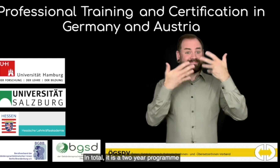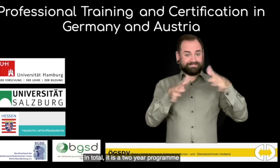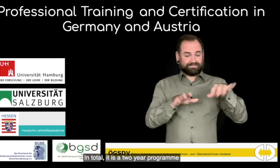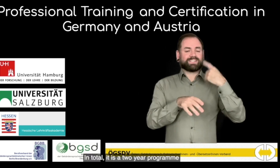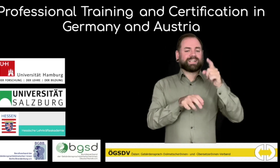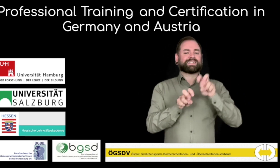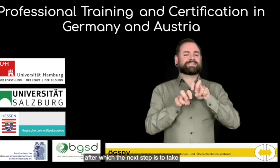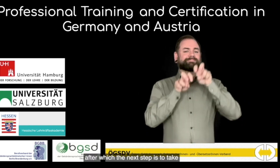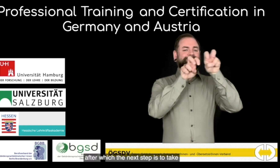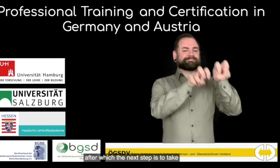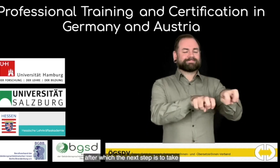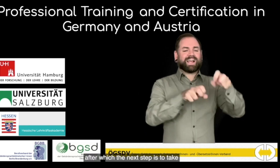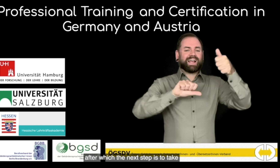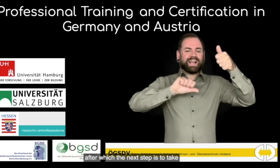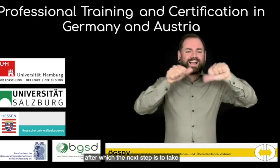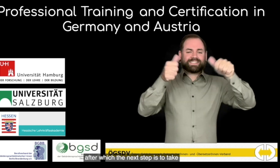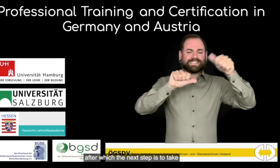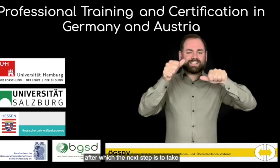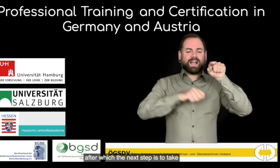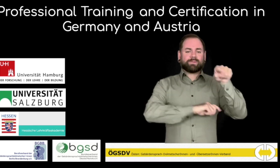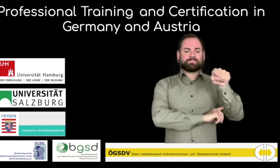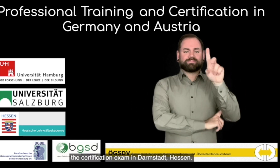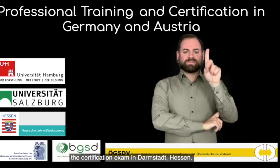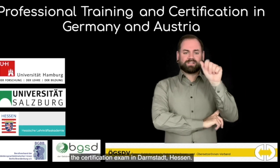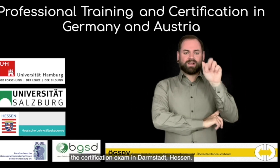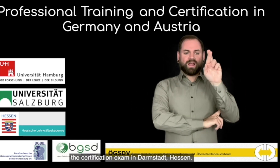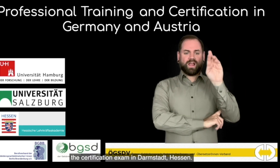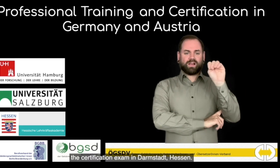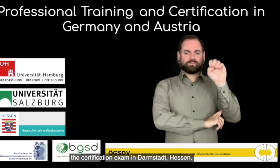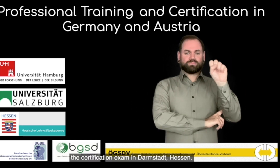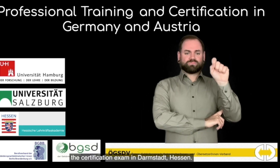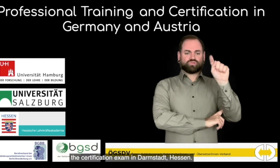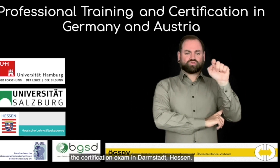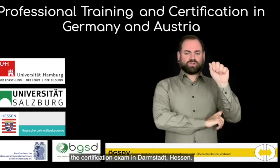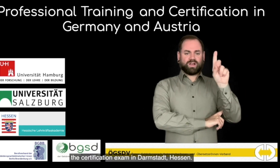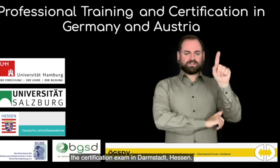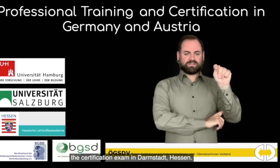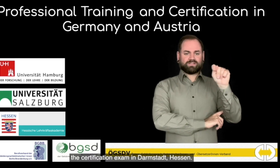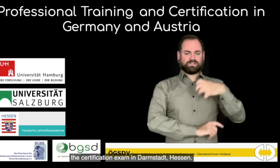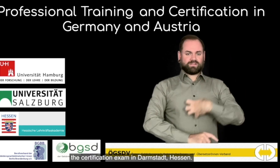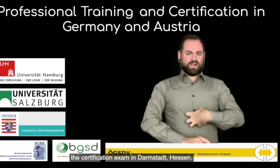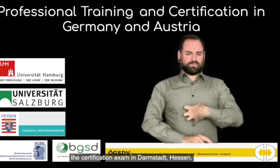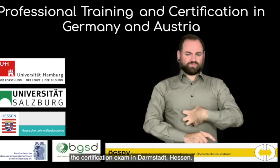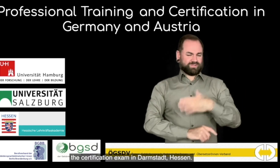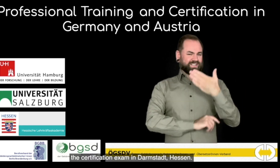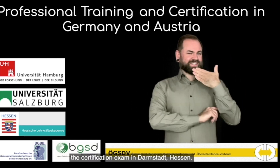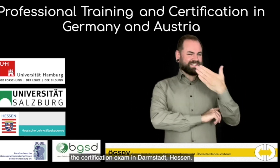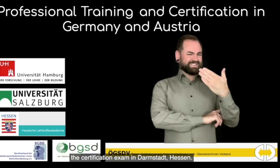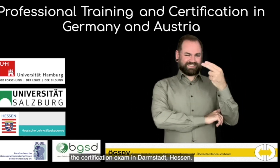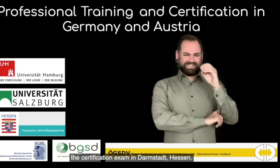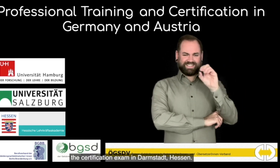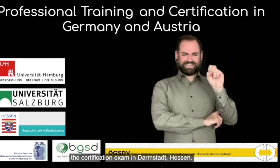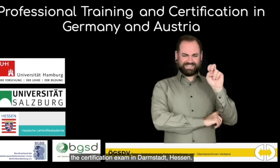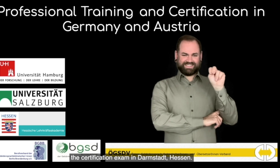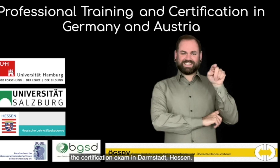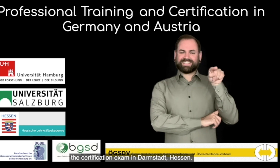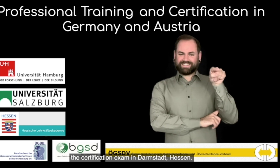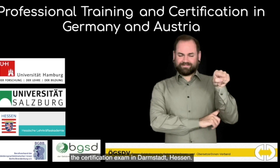certification exam in Darmstadt in Hessen. At Darmstadt, they conduct interpreting certification between